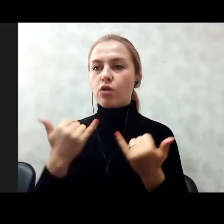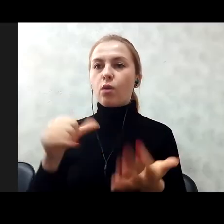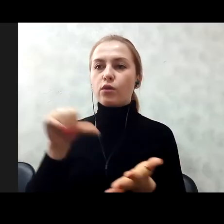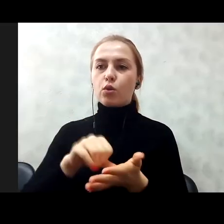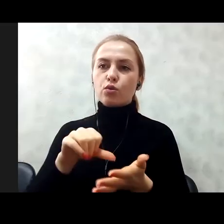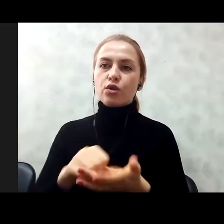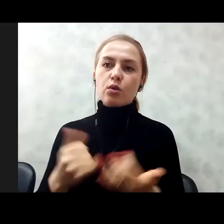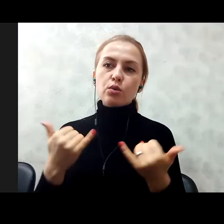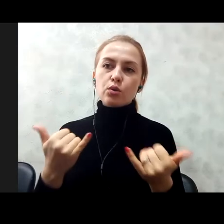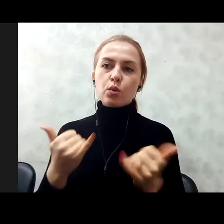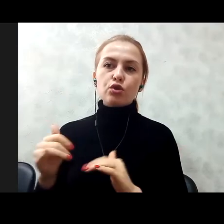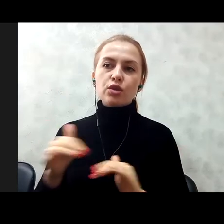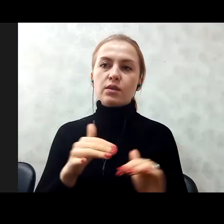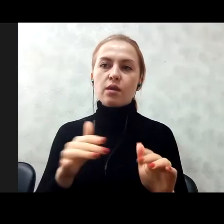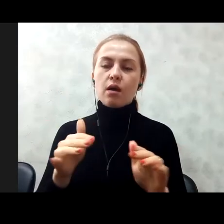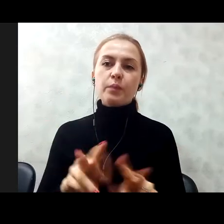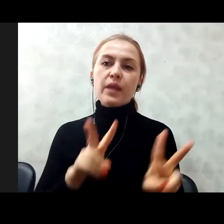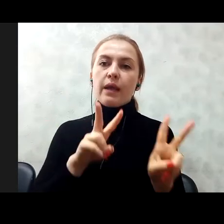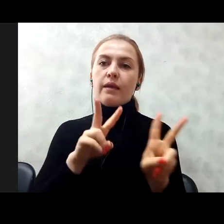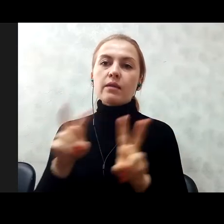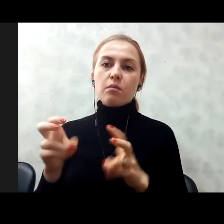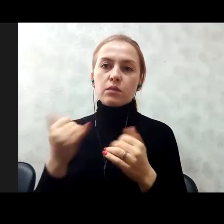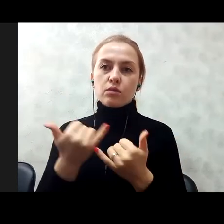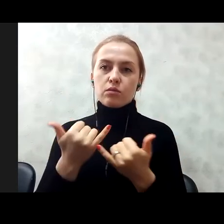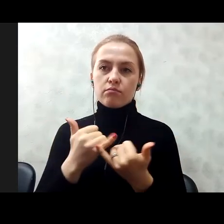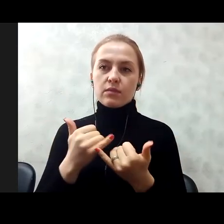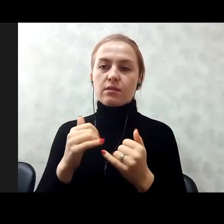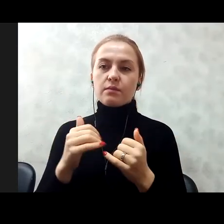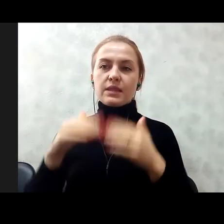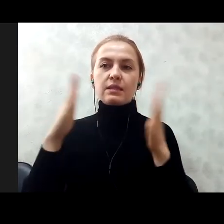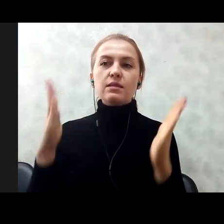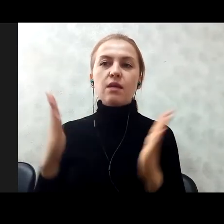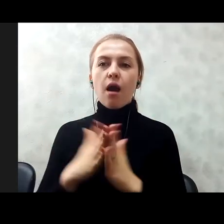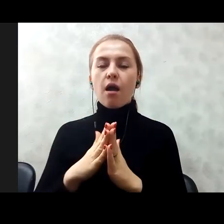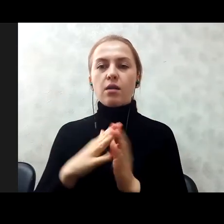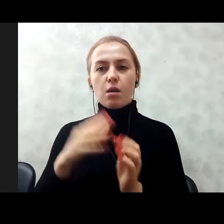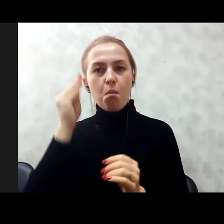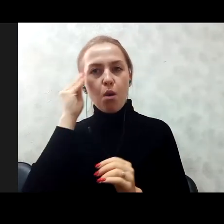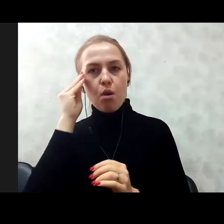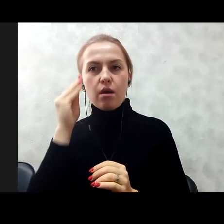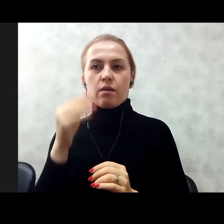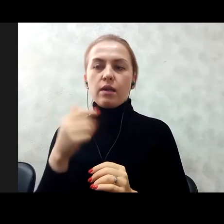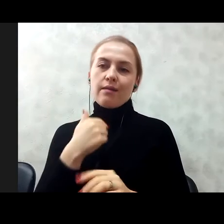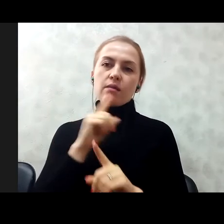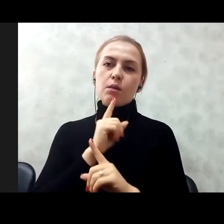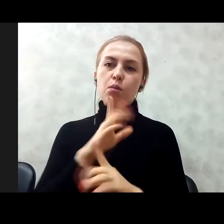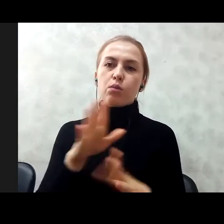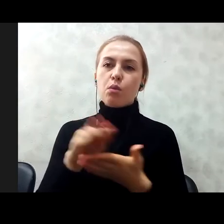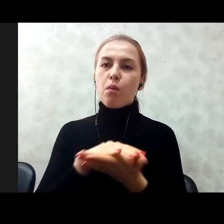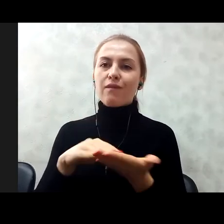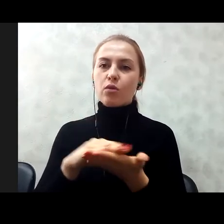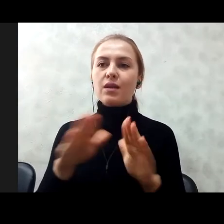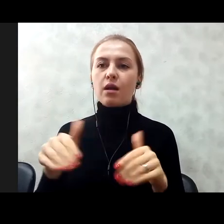Good morning, dear participants of the event. As the topic of this panel as the